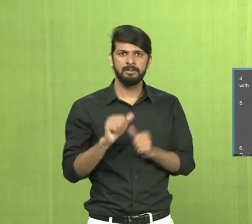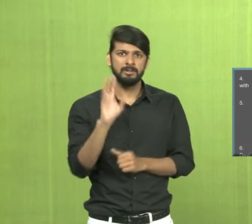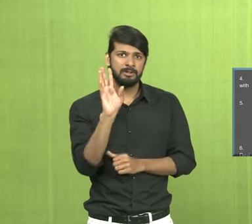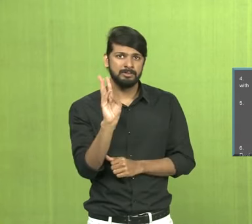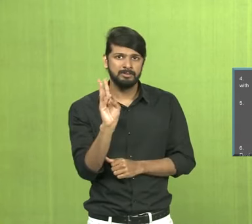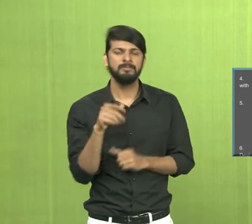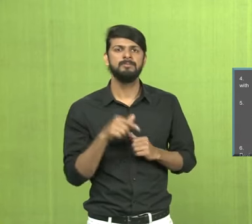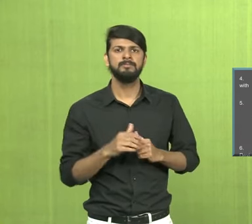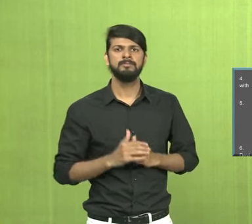Answer number 4.